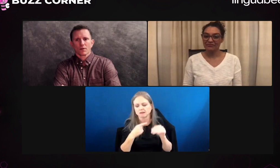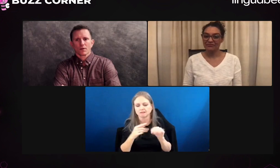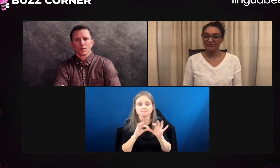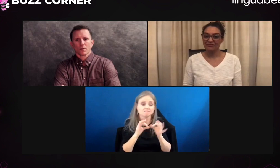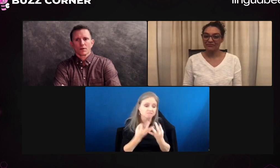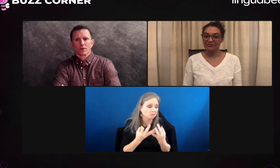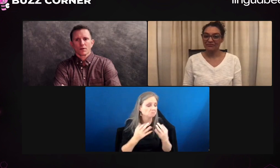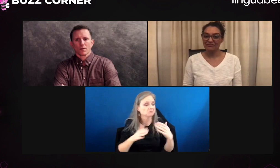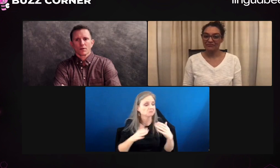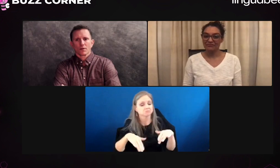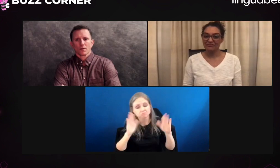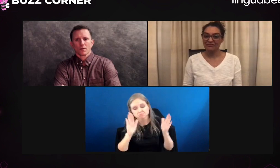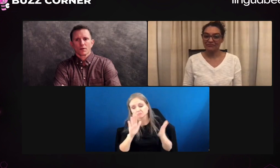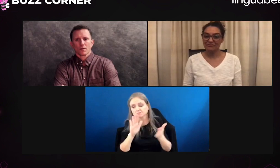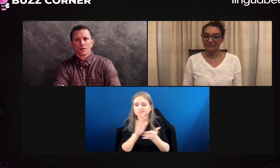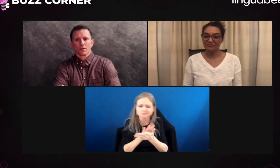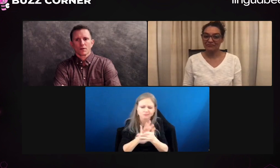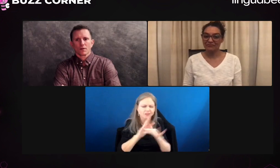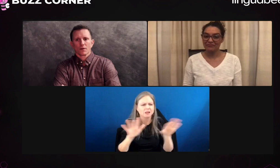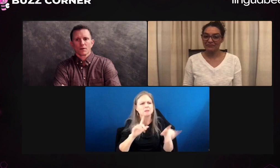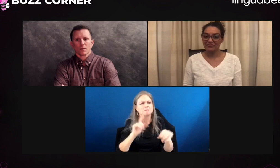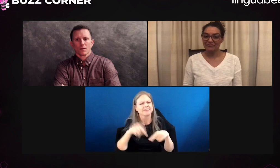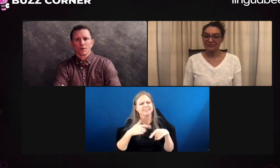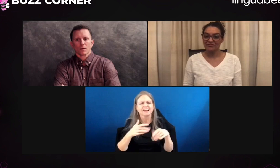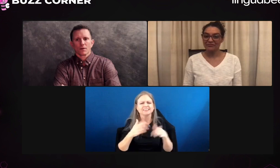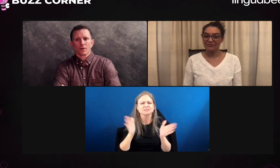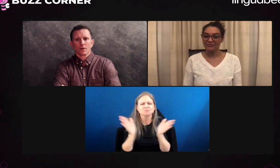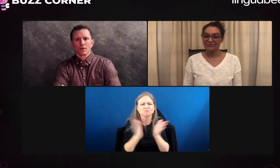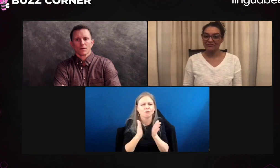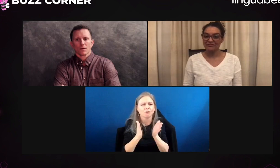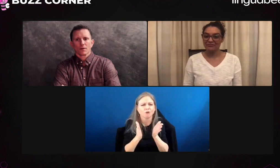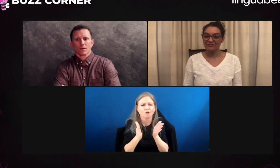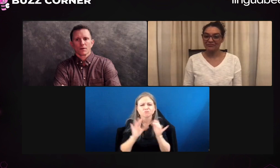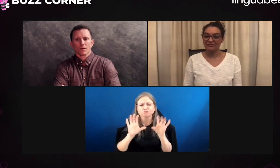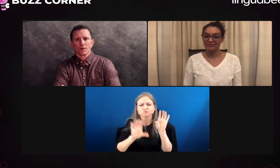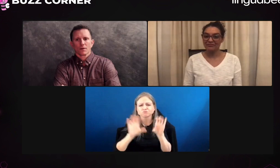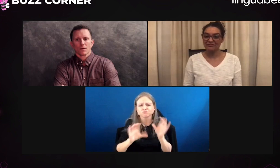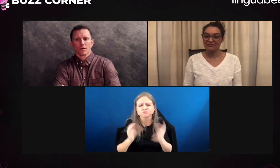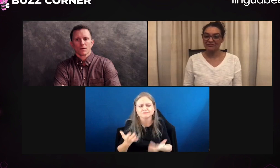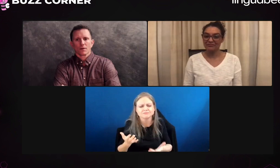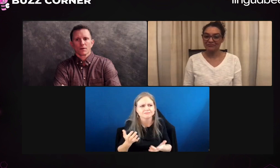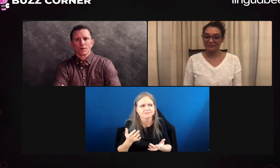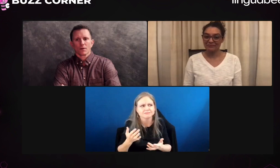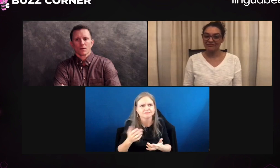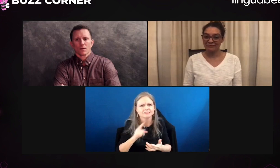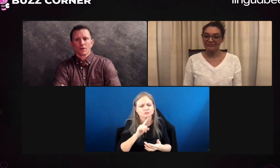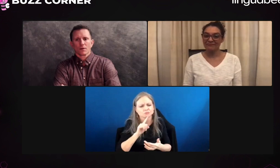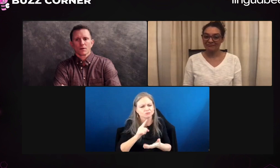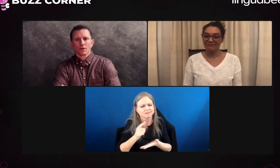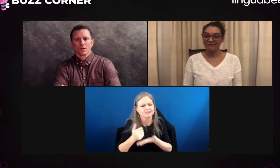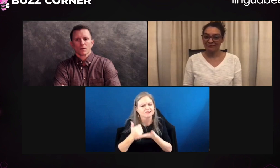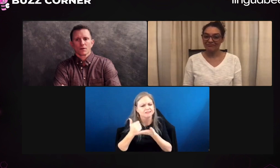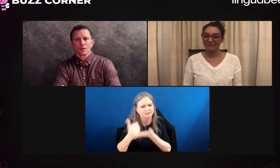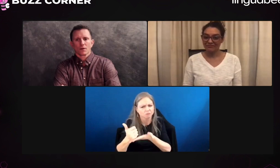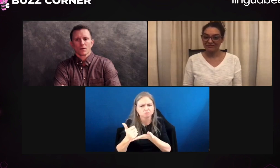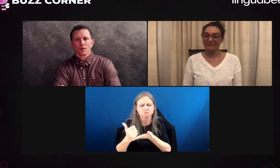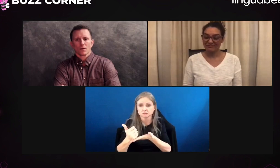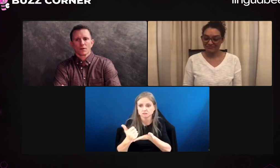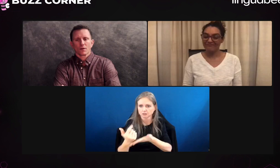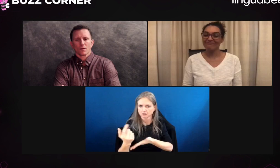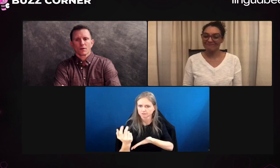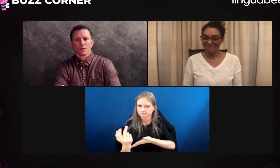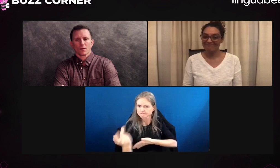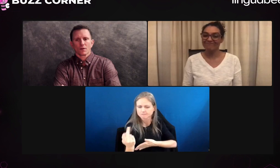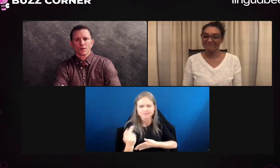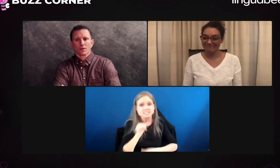people don't want to get involved in terms of sharing information about their personal lives, their family, or where they went to school, but just having small talk,